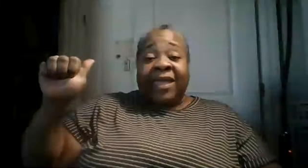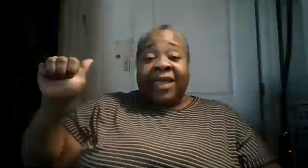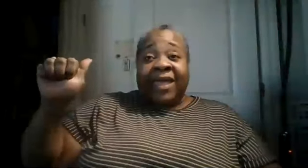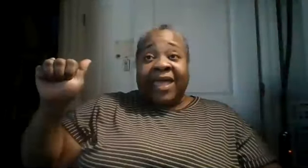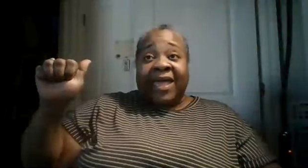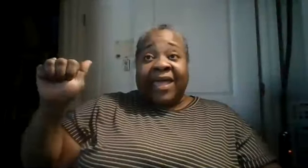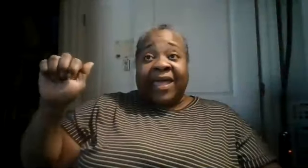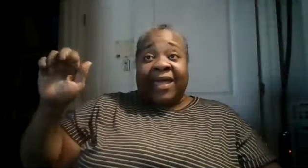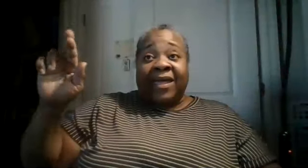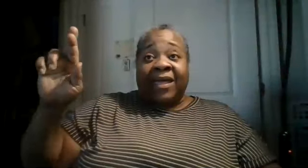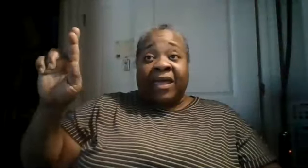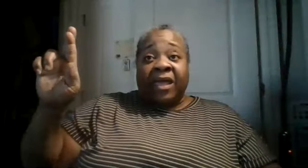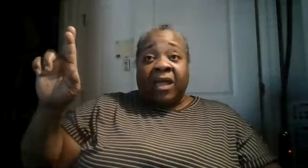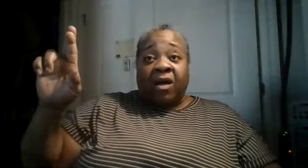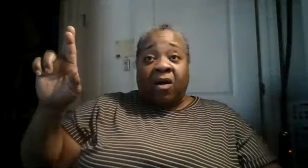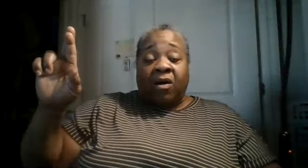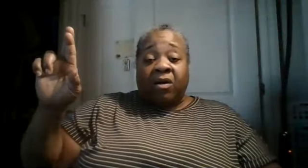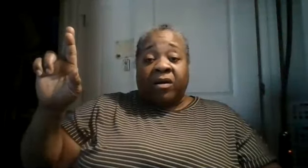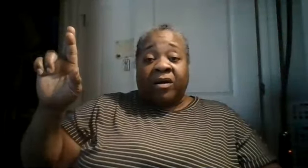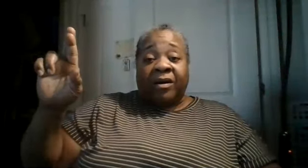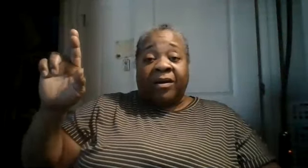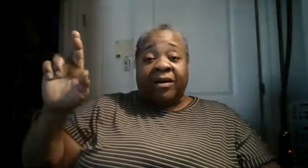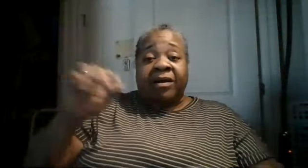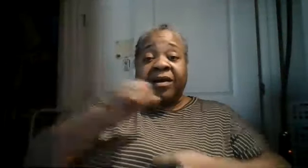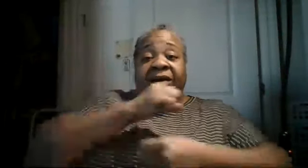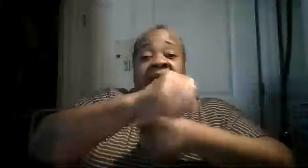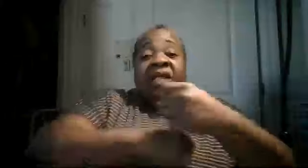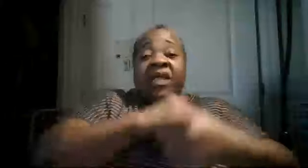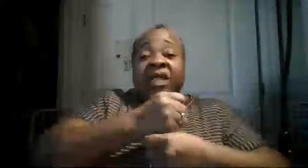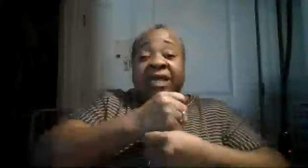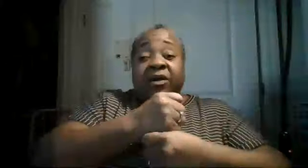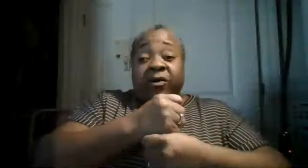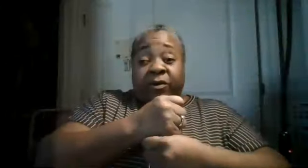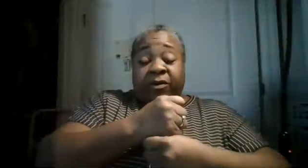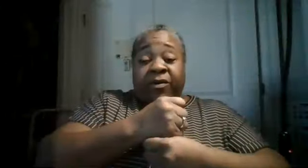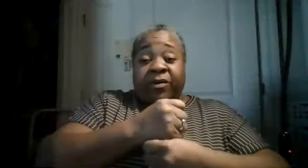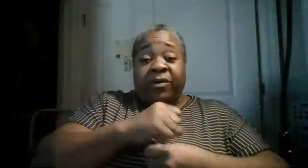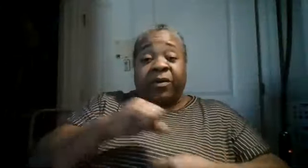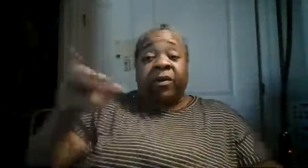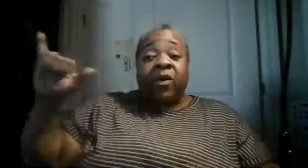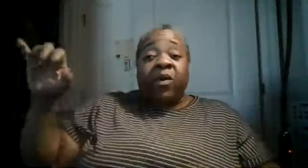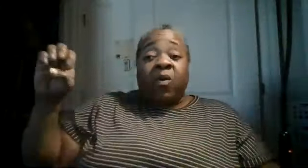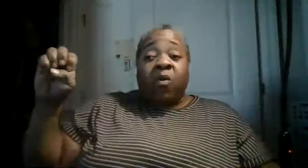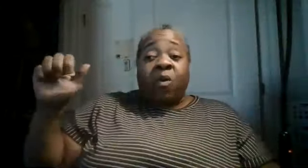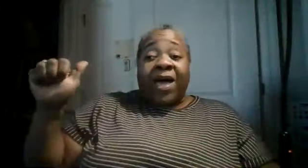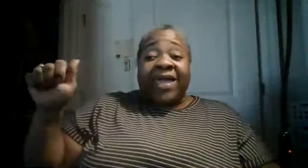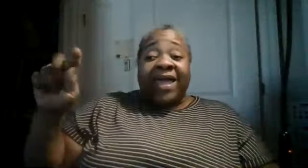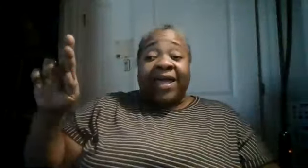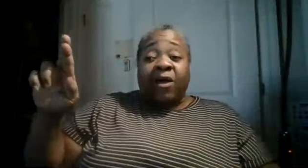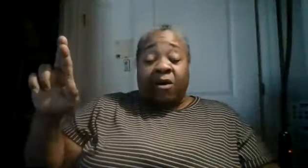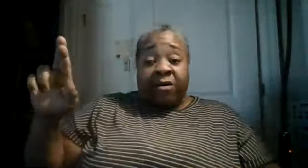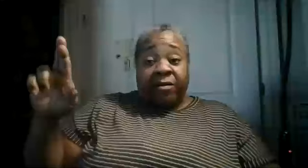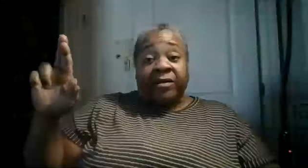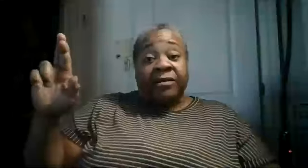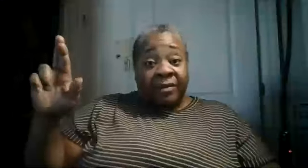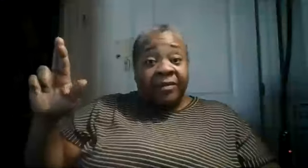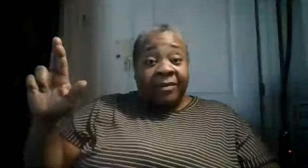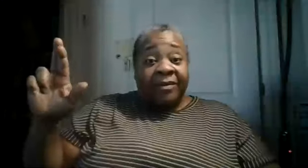Y-E-A-R. Year. Year. Y-E-A-R. You.